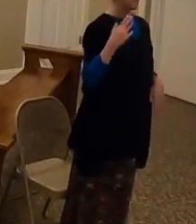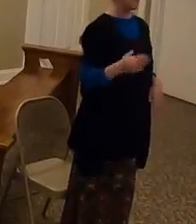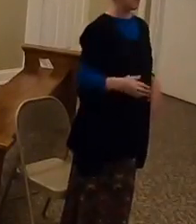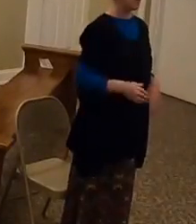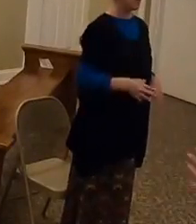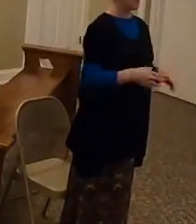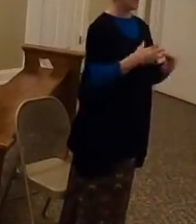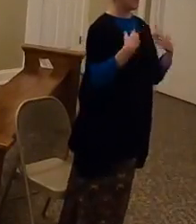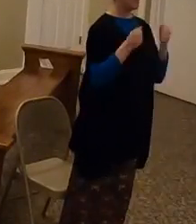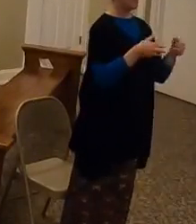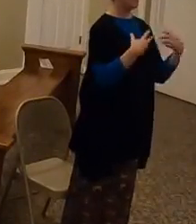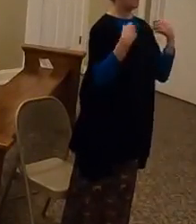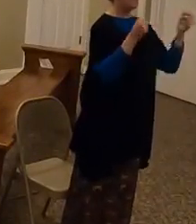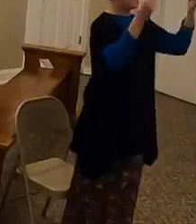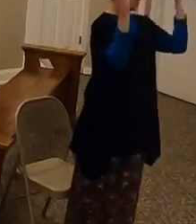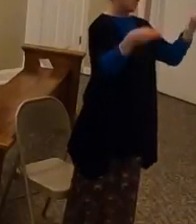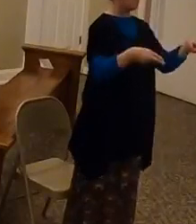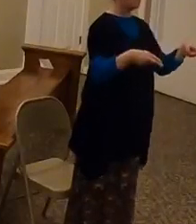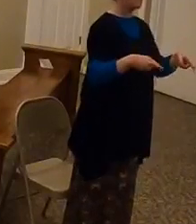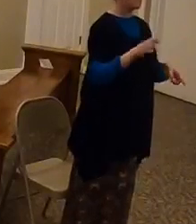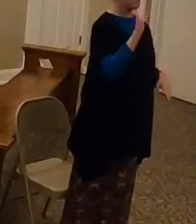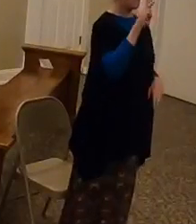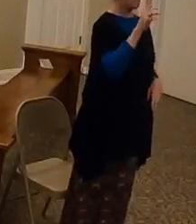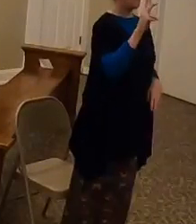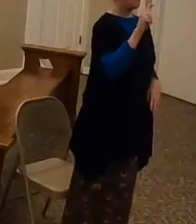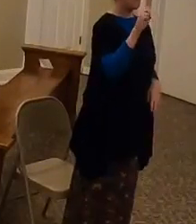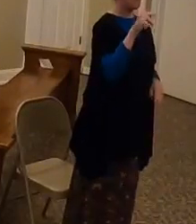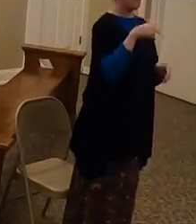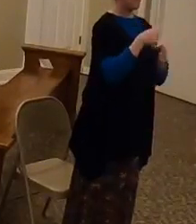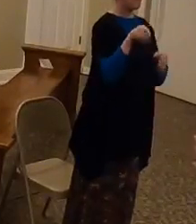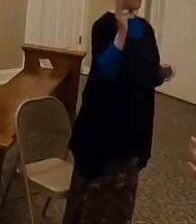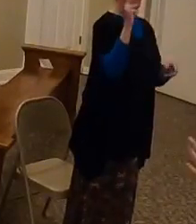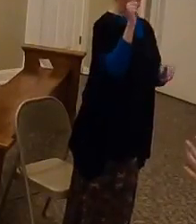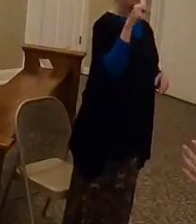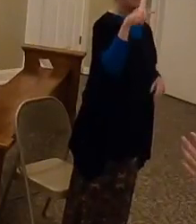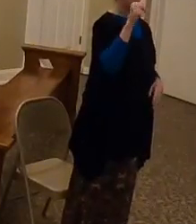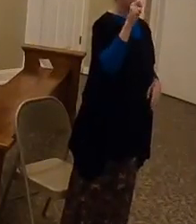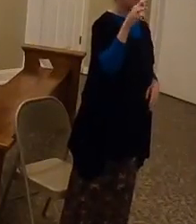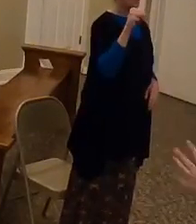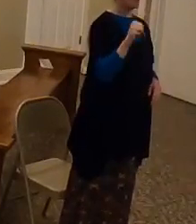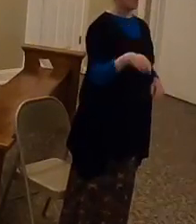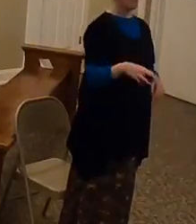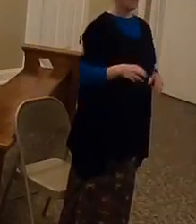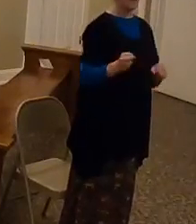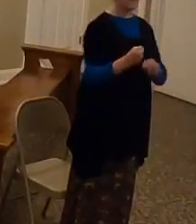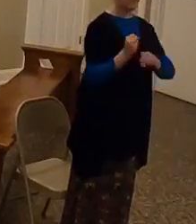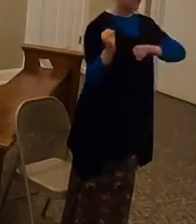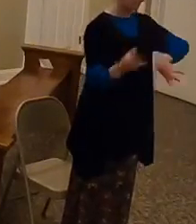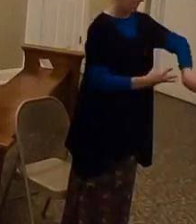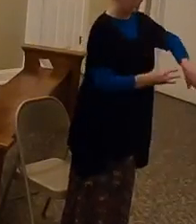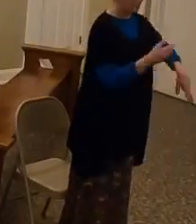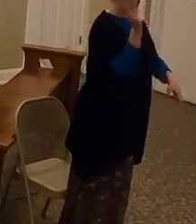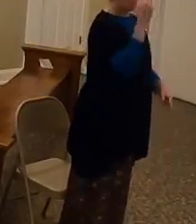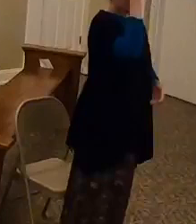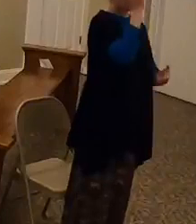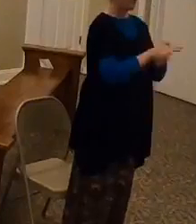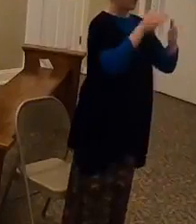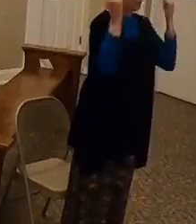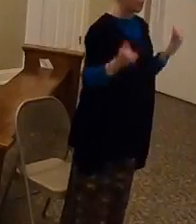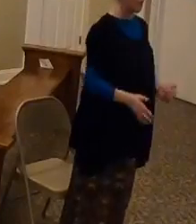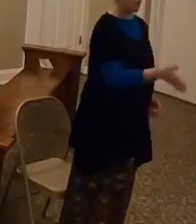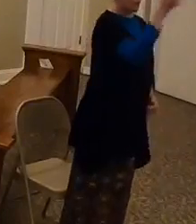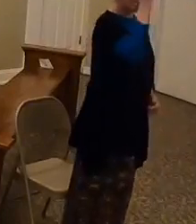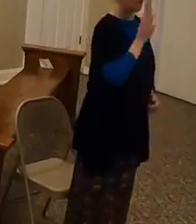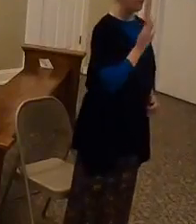healing take place, God. Rebuke the pneumonia. Lord, send it packing. God, we believe you right now,